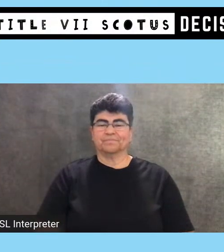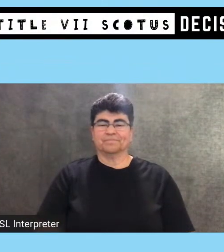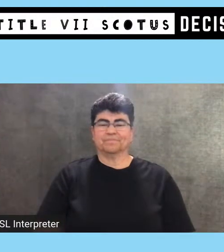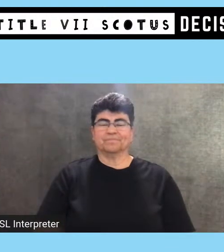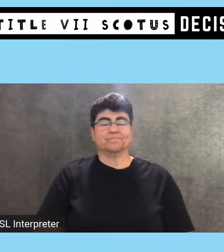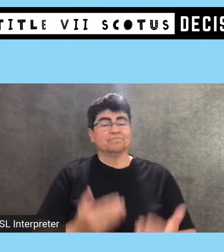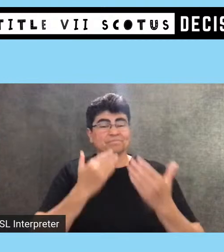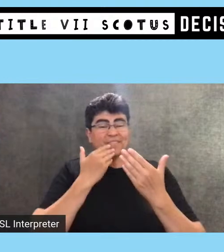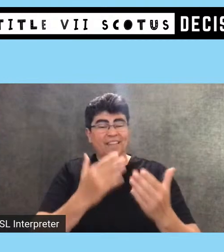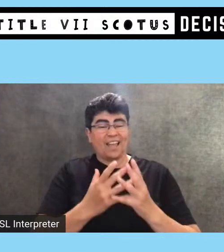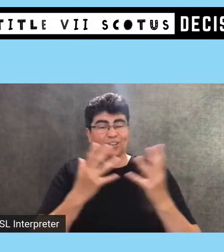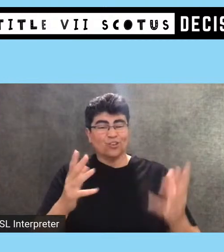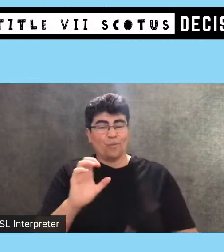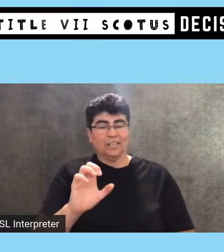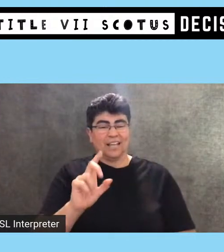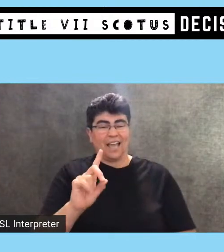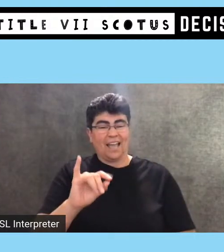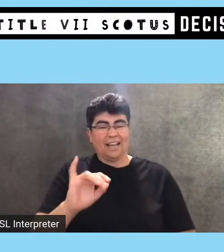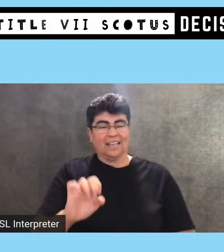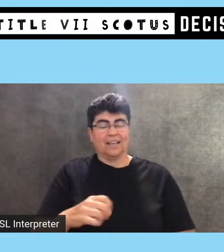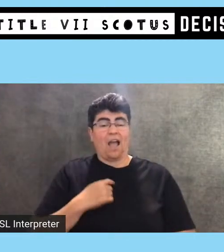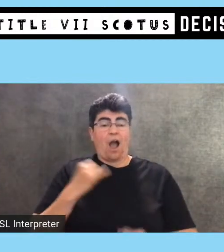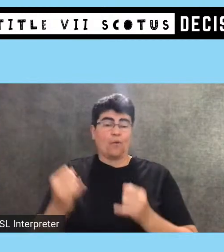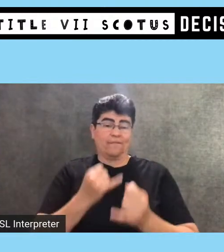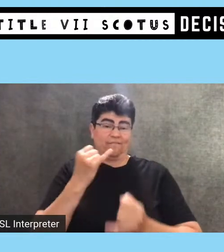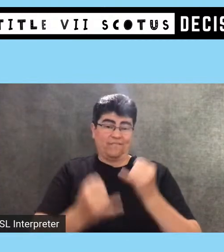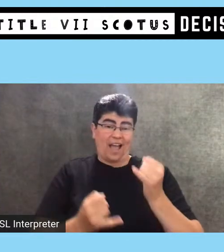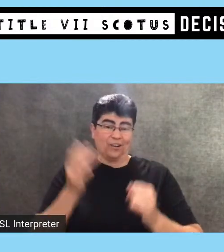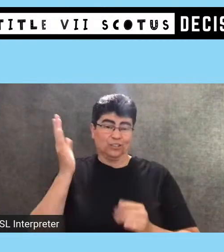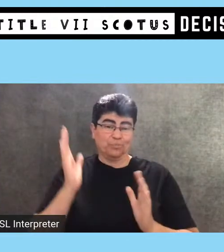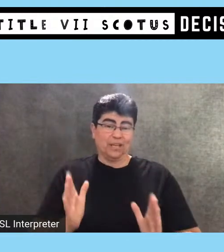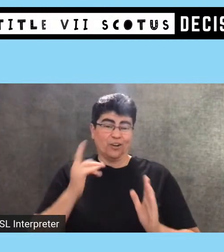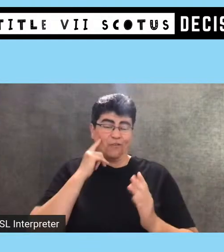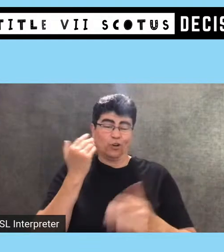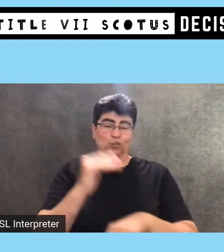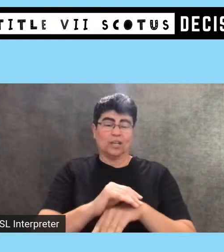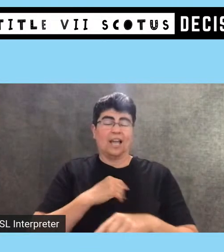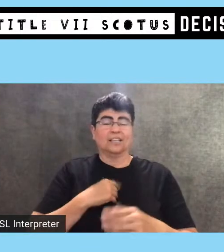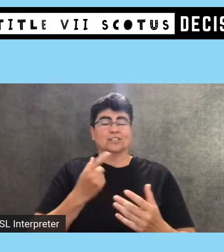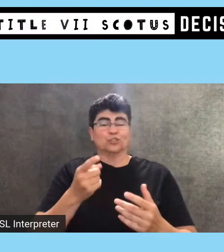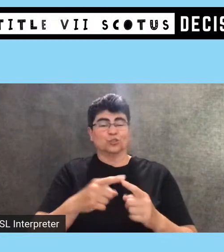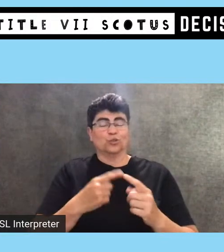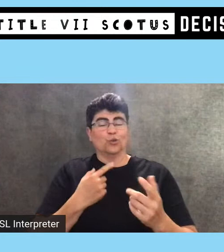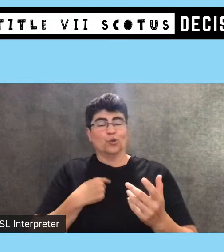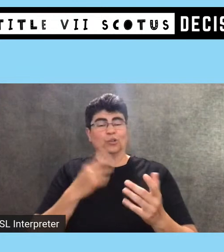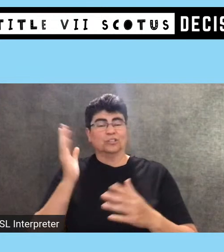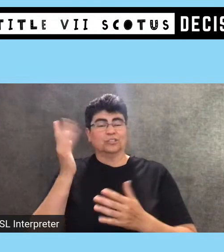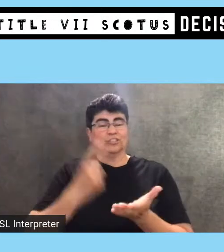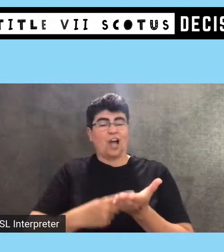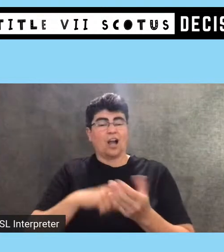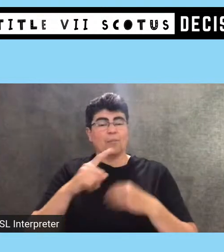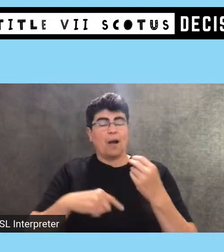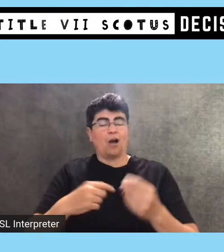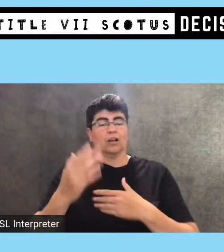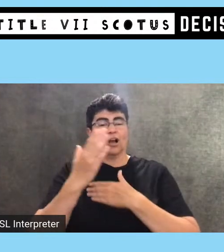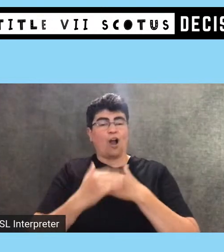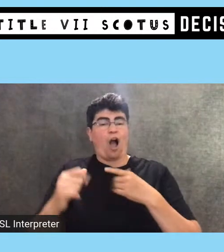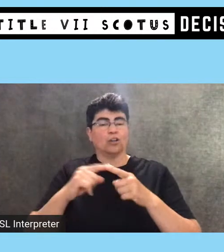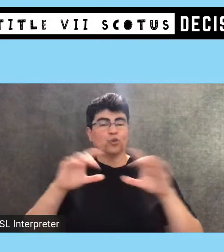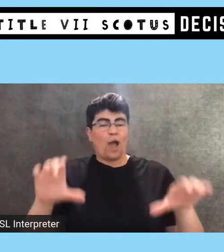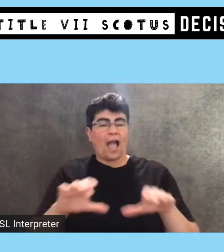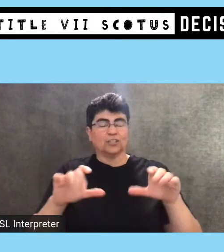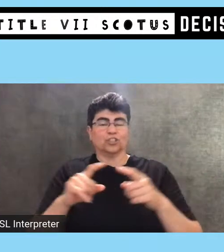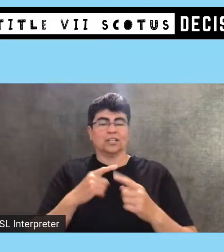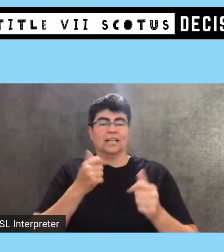Thank you so much, Eddie. Our final speaker for tonight to talk about call to action and next steps is the